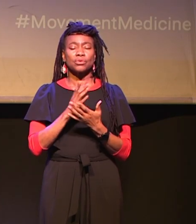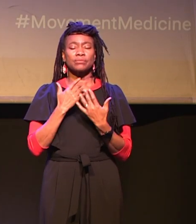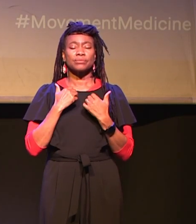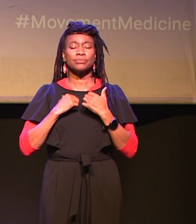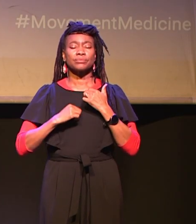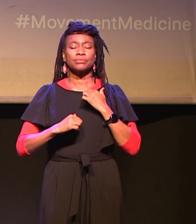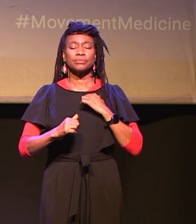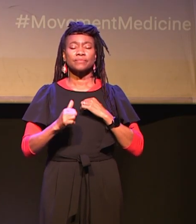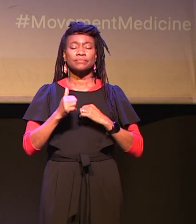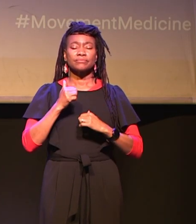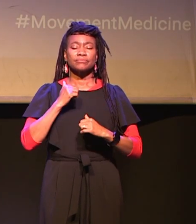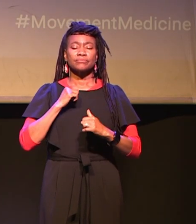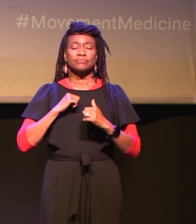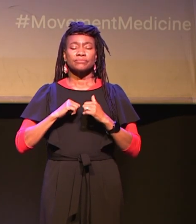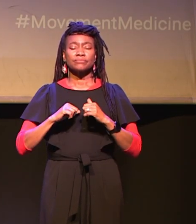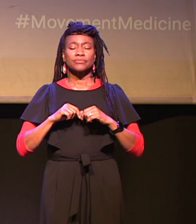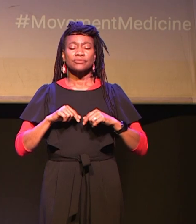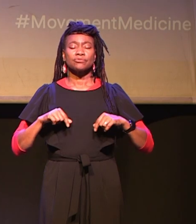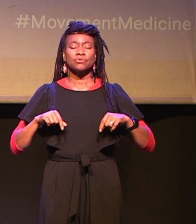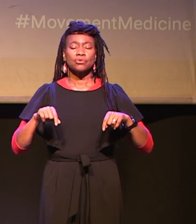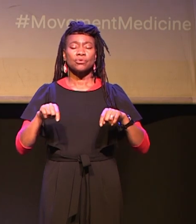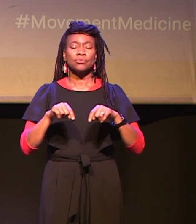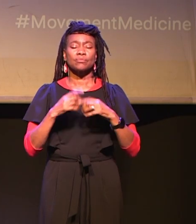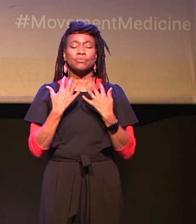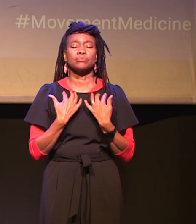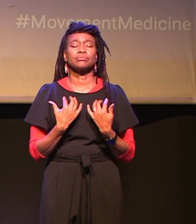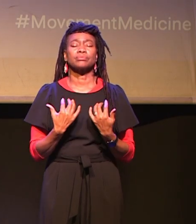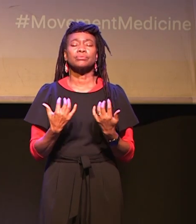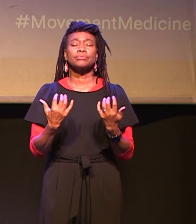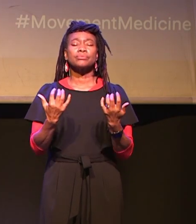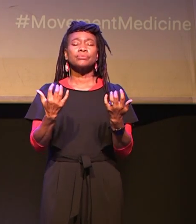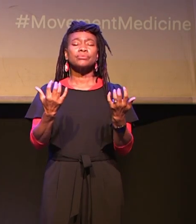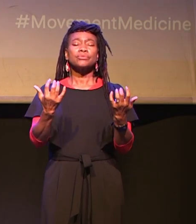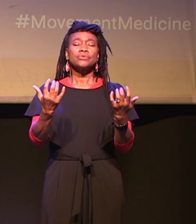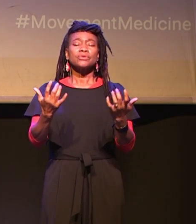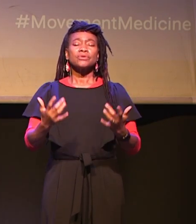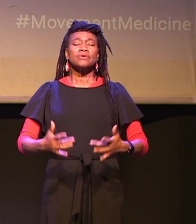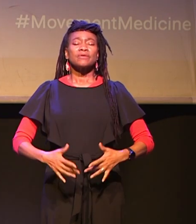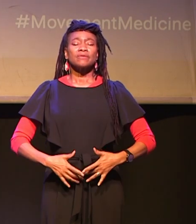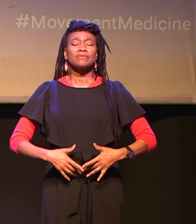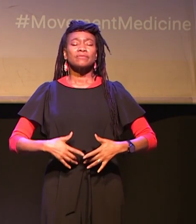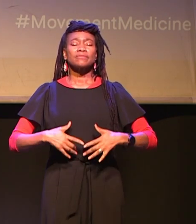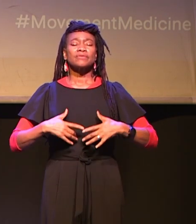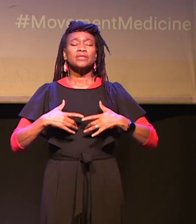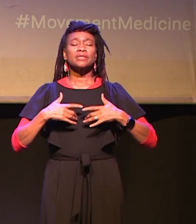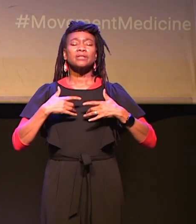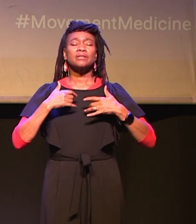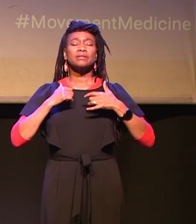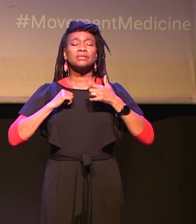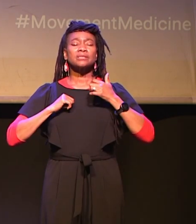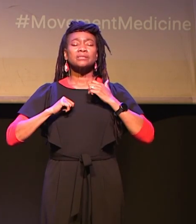In a room full of people feeling their inherent dignity, again, that's not about proving or you got to be small so I can be big.